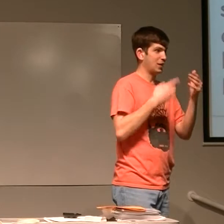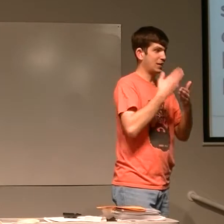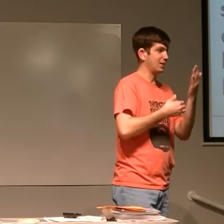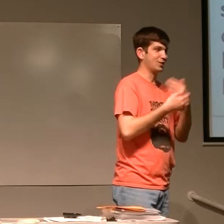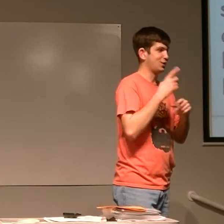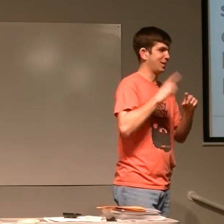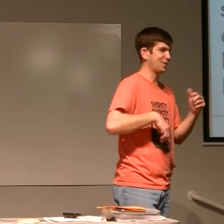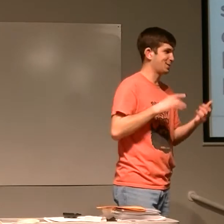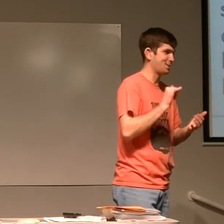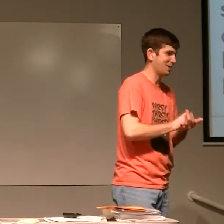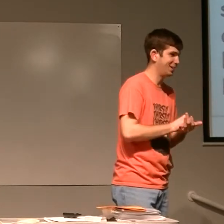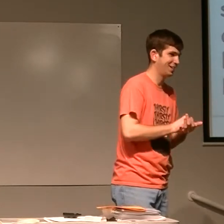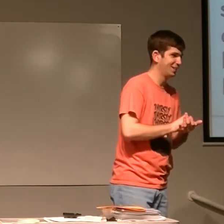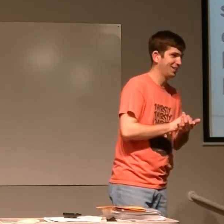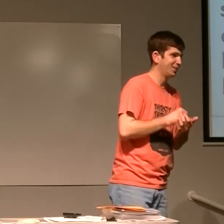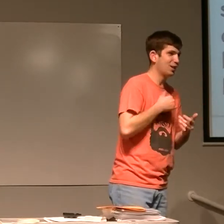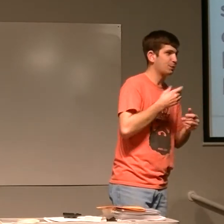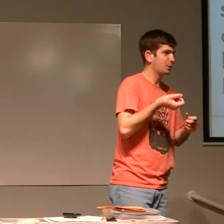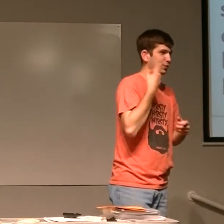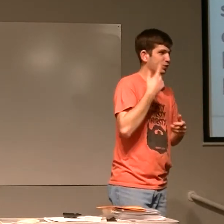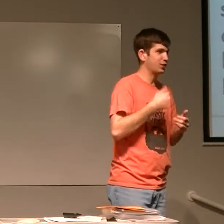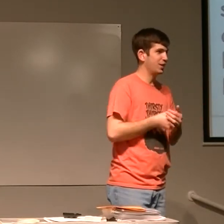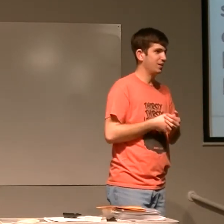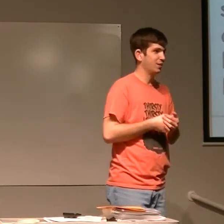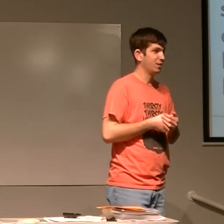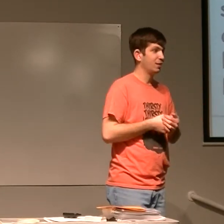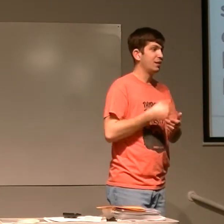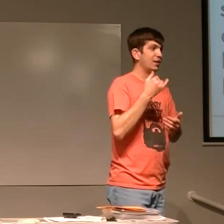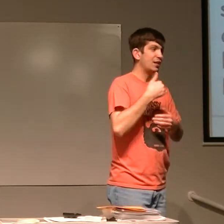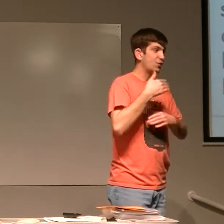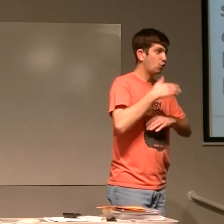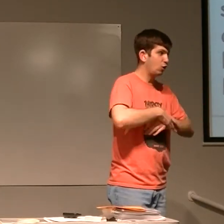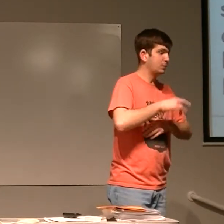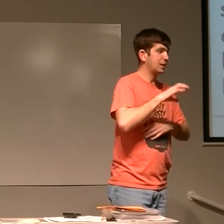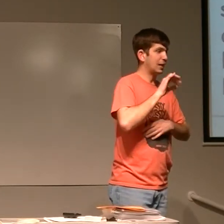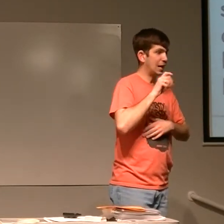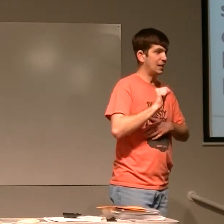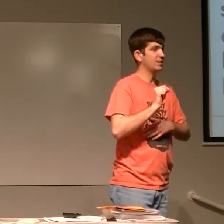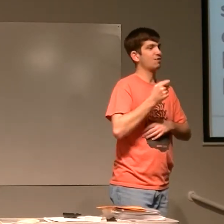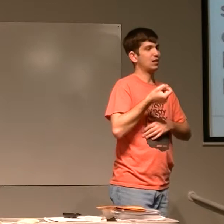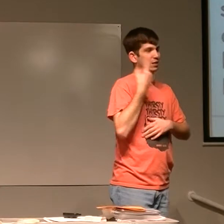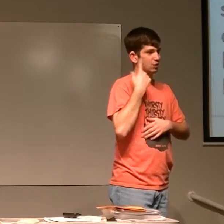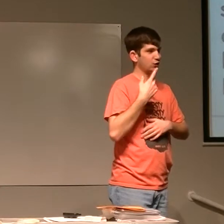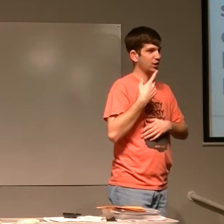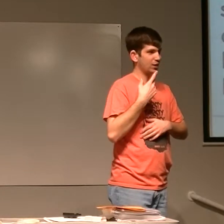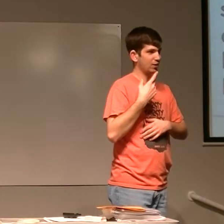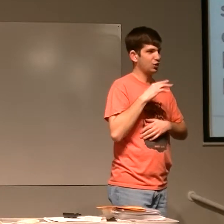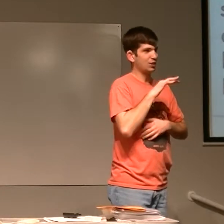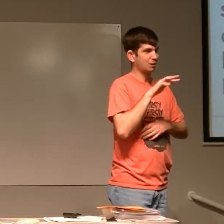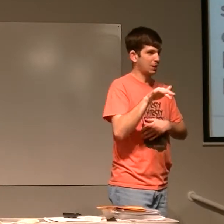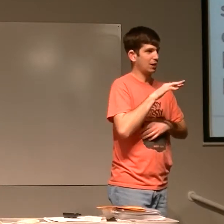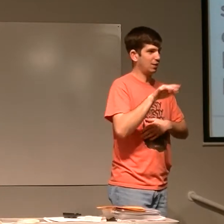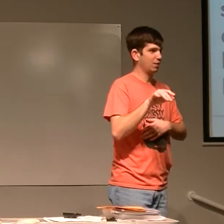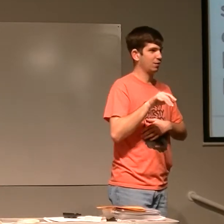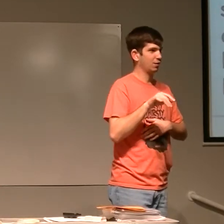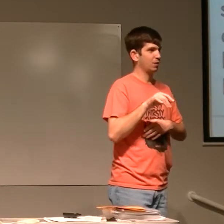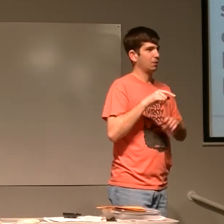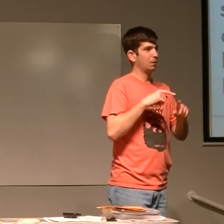hand. You can't do that. They're not going to be able to understand. Now if your arm's in a cap, then they understand. You can spell out.